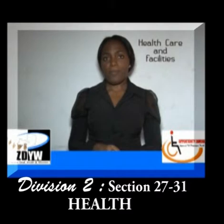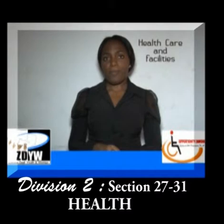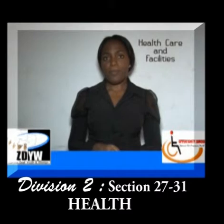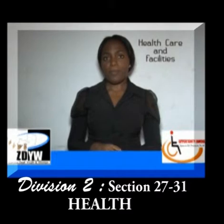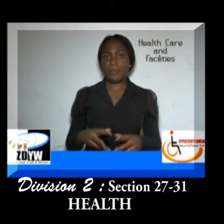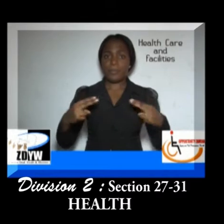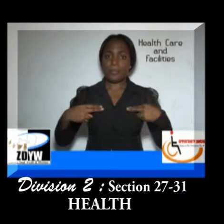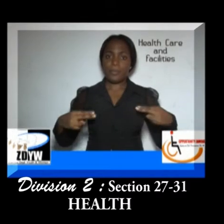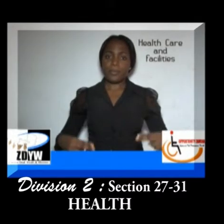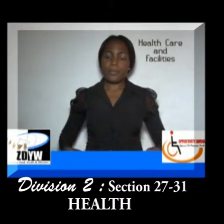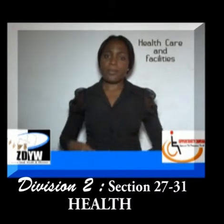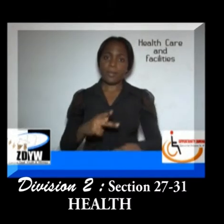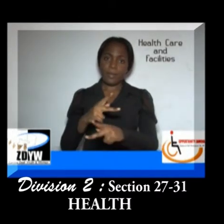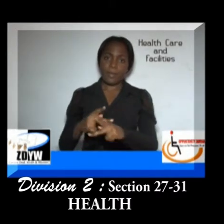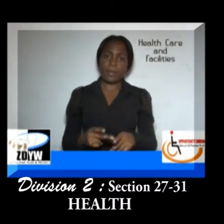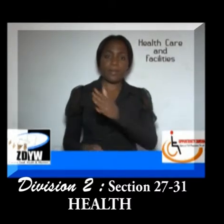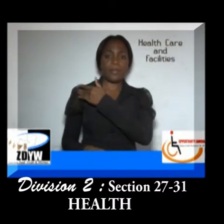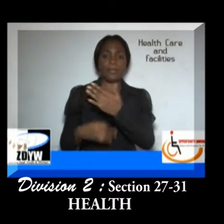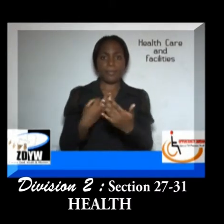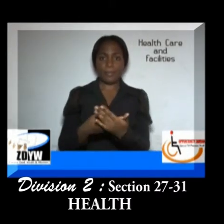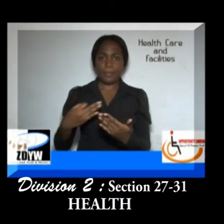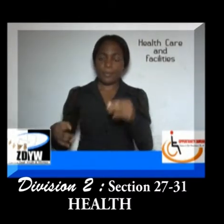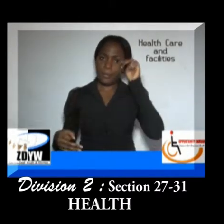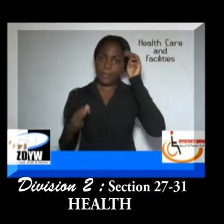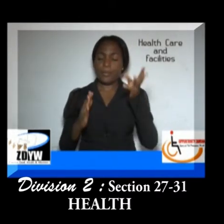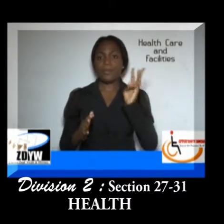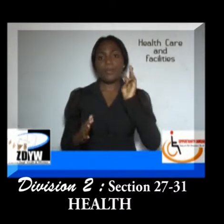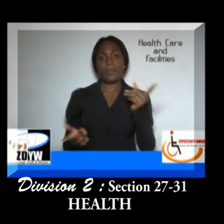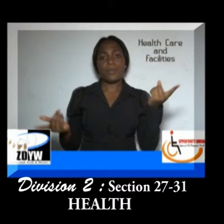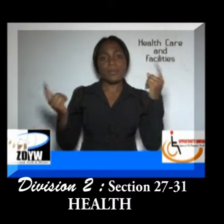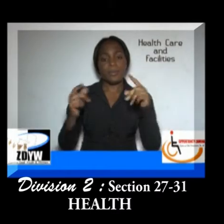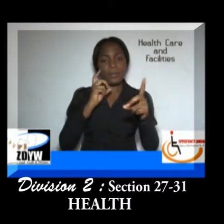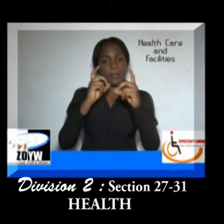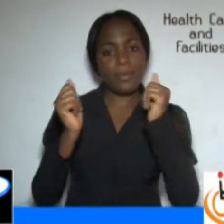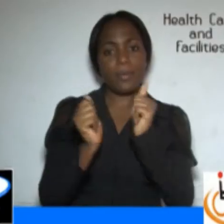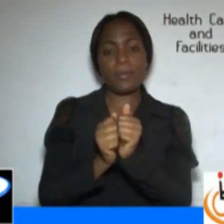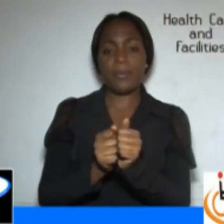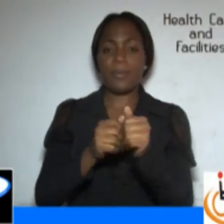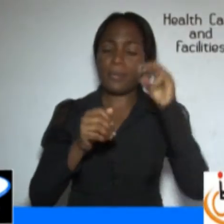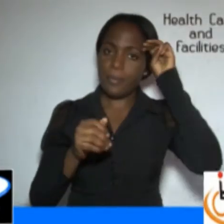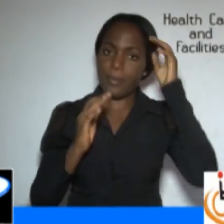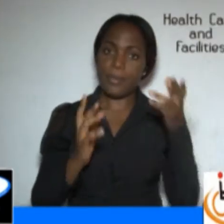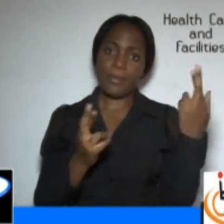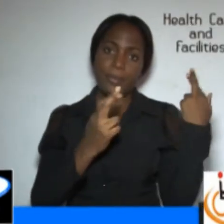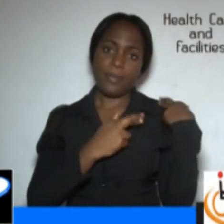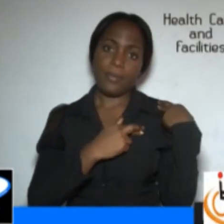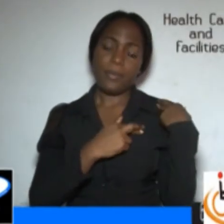Healthcare and facilities. The minister shall, in collaboration with the minister responsible for health, take